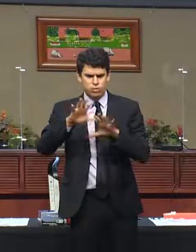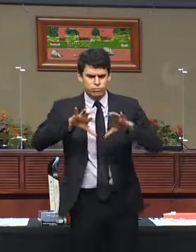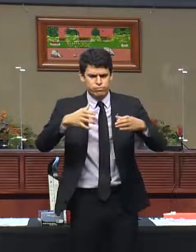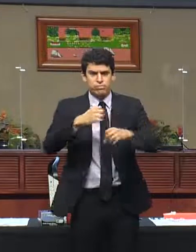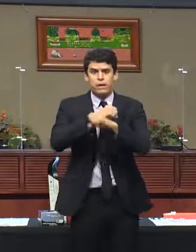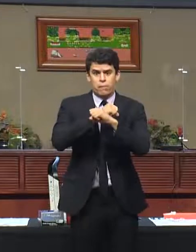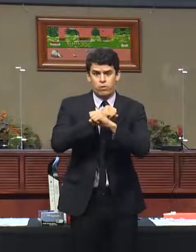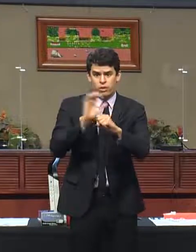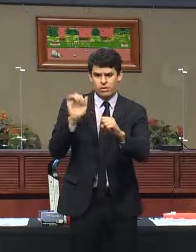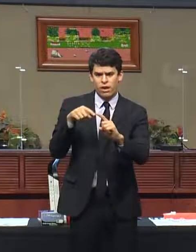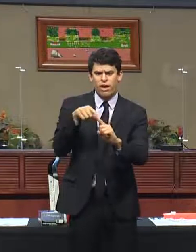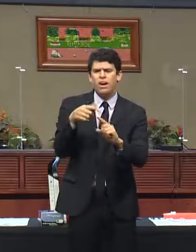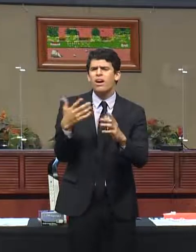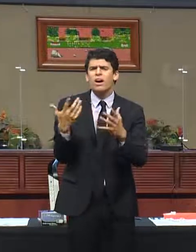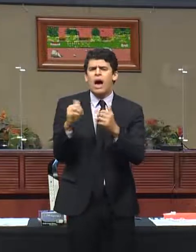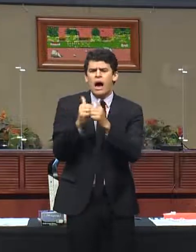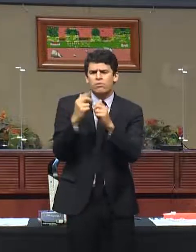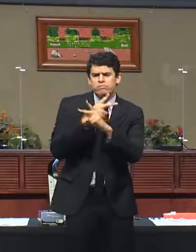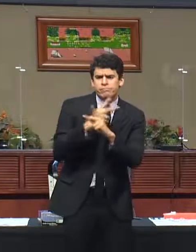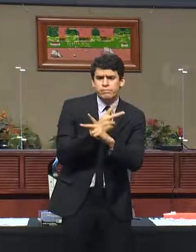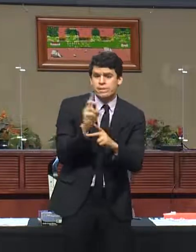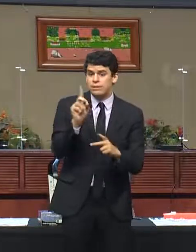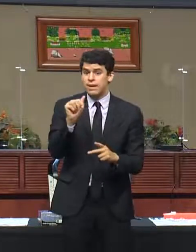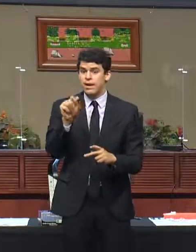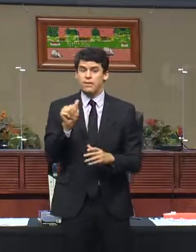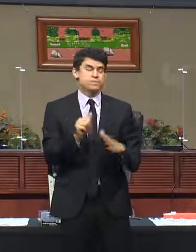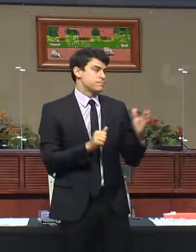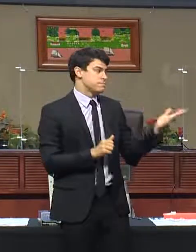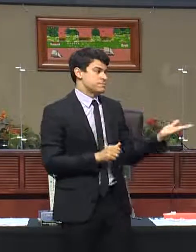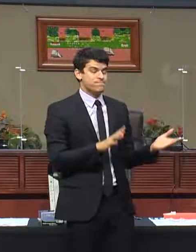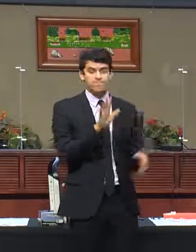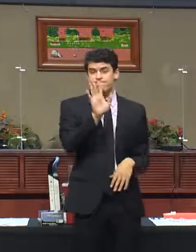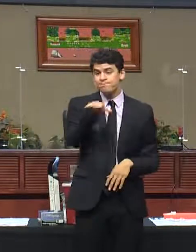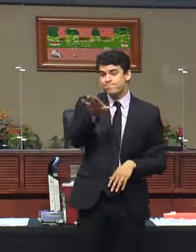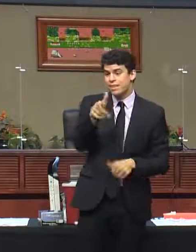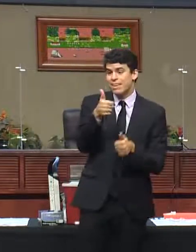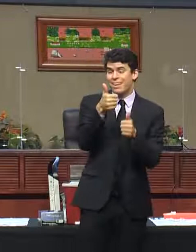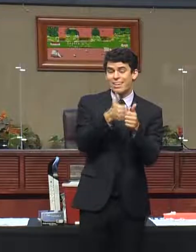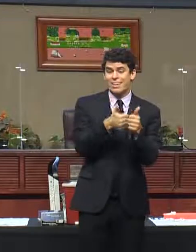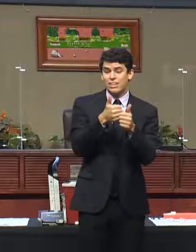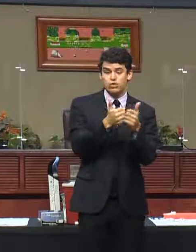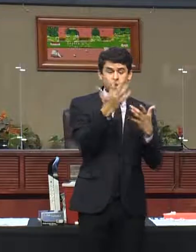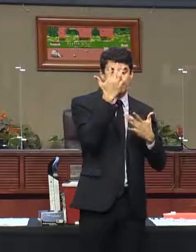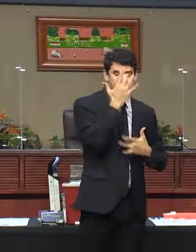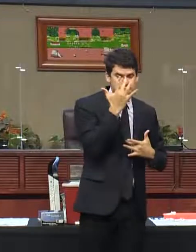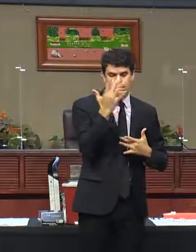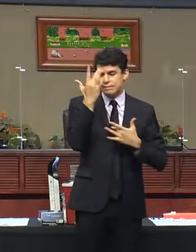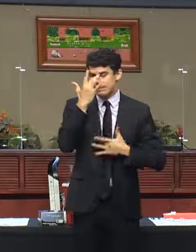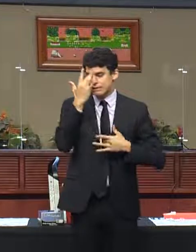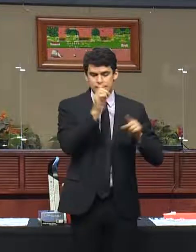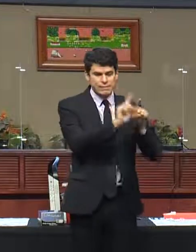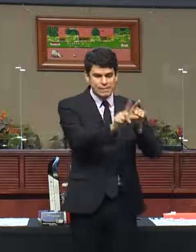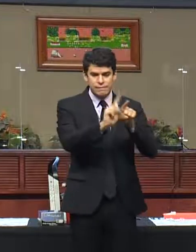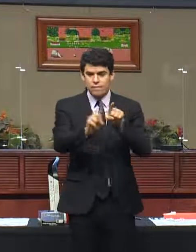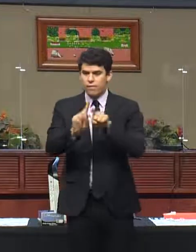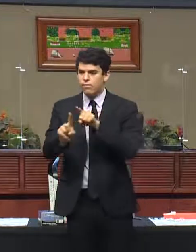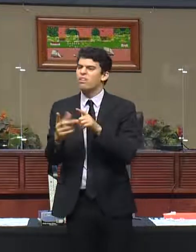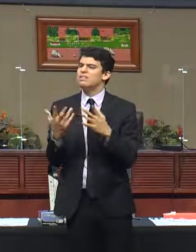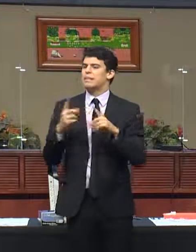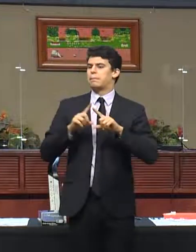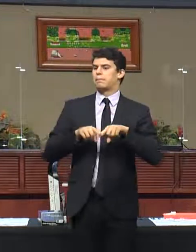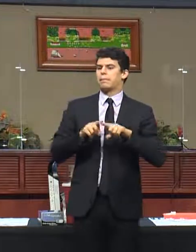calculated differently for each disease because it has to do also with the rate on which this disease